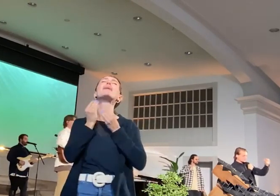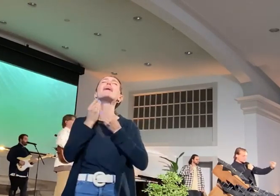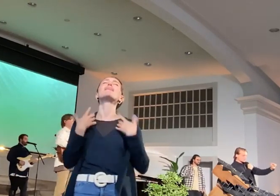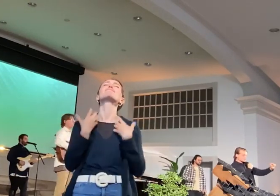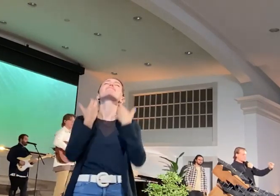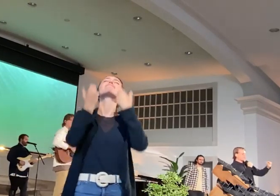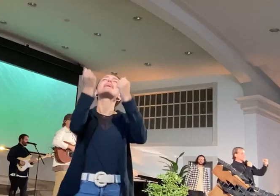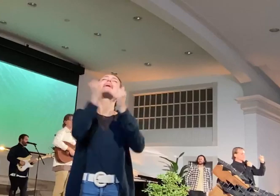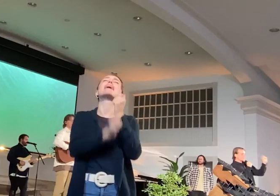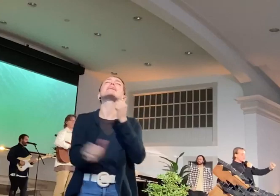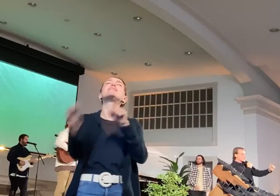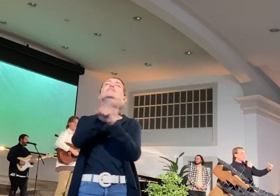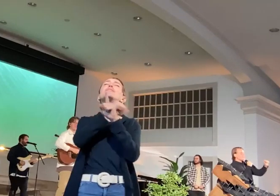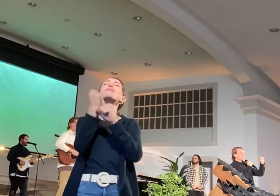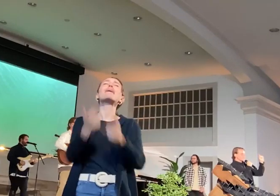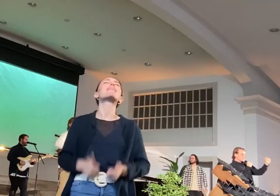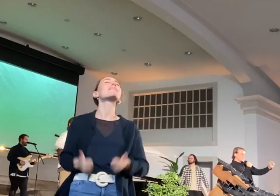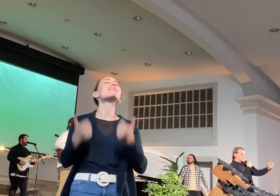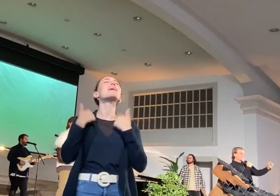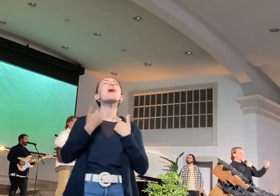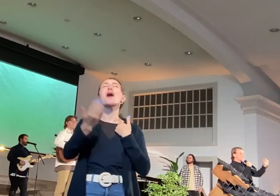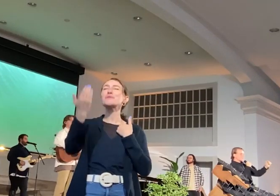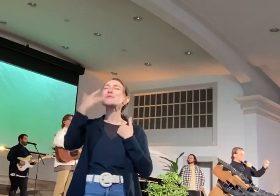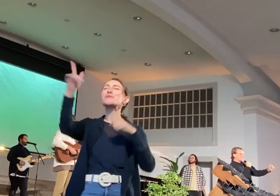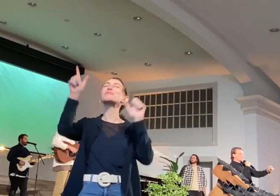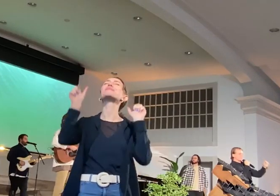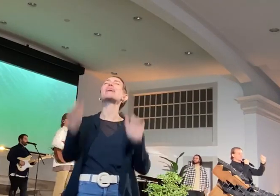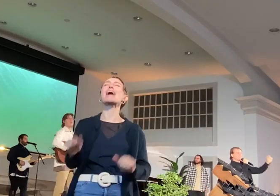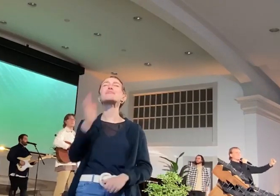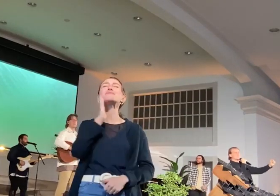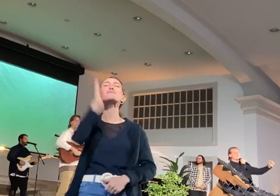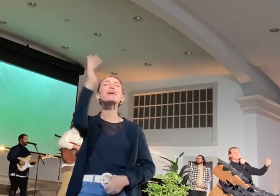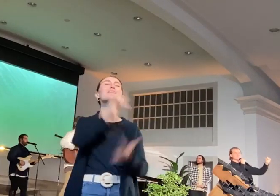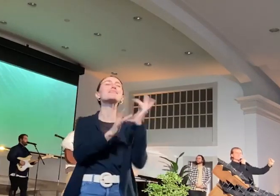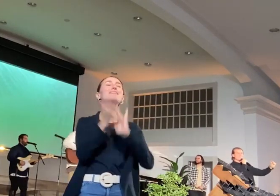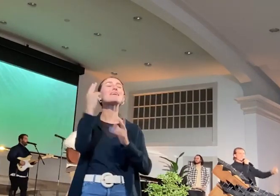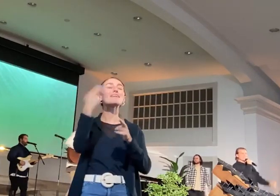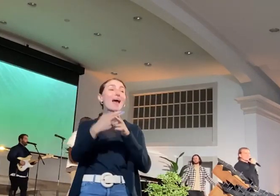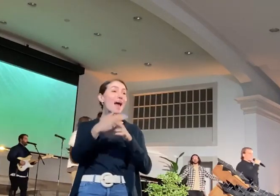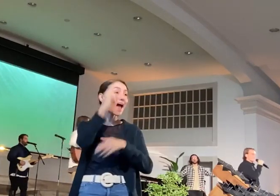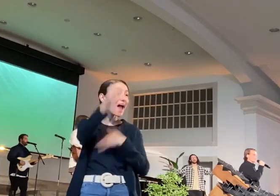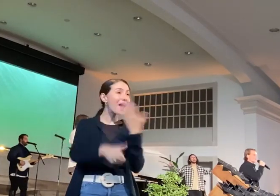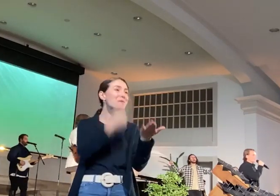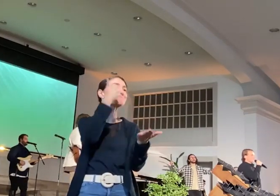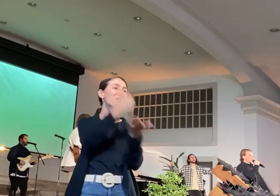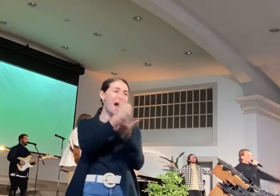healing in every circumstance, because I know that you can, and I know that you will. In Jesus' name, everybody